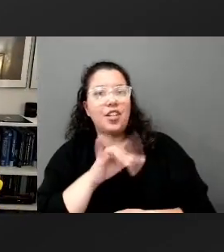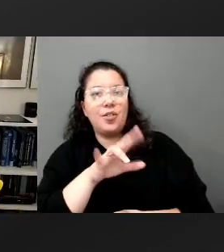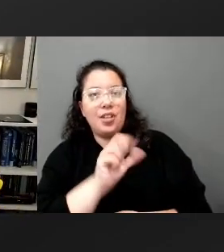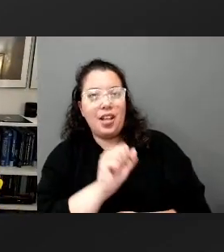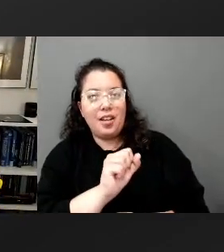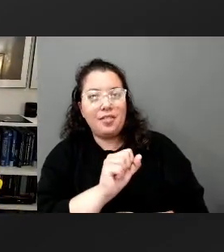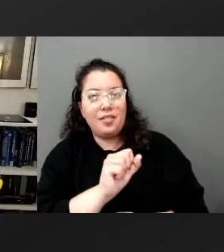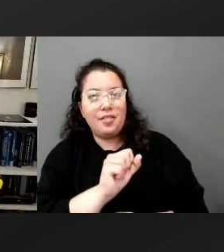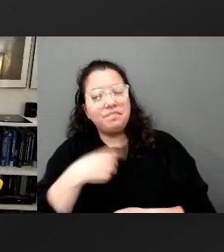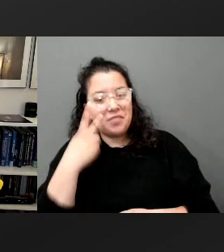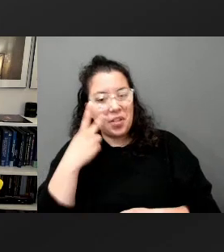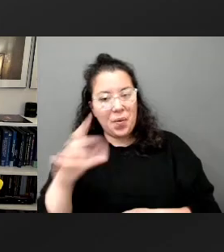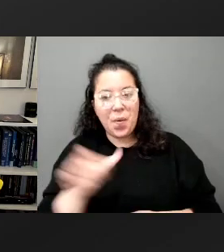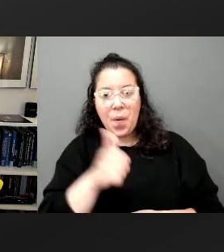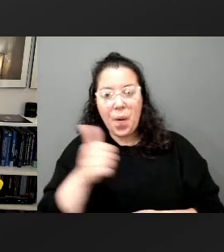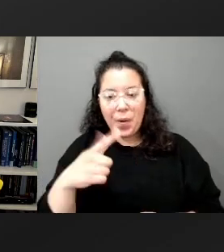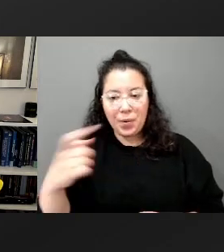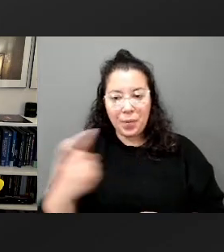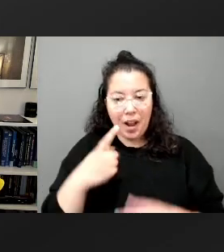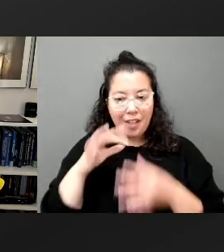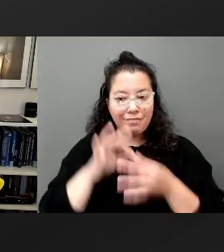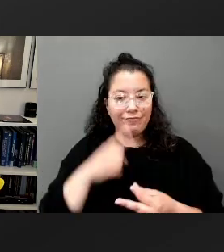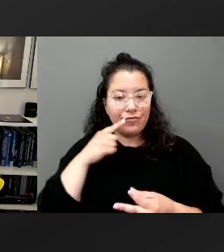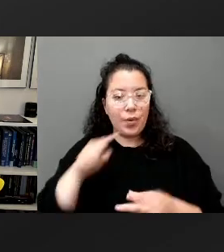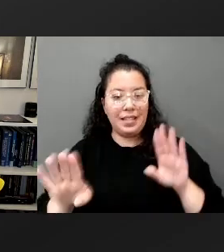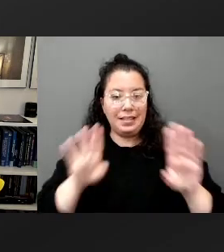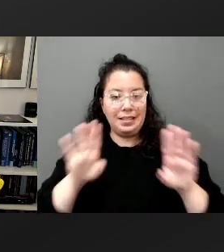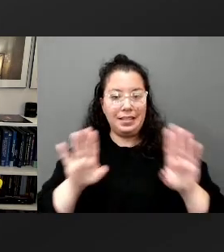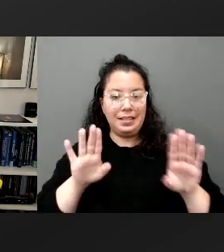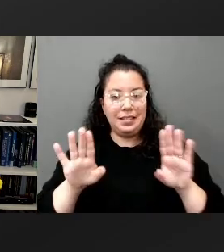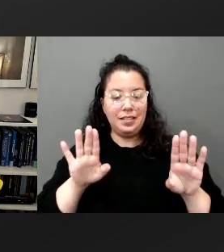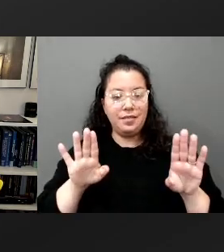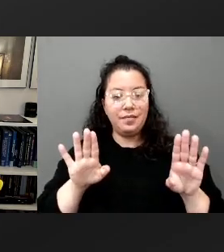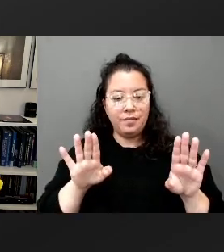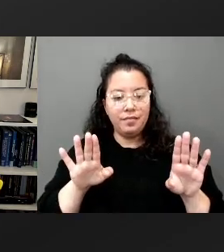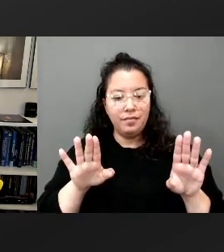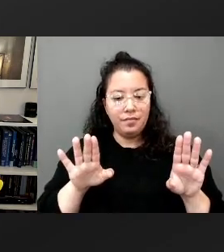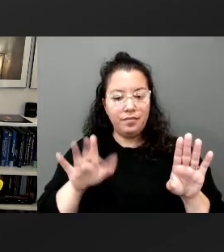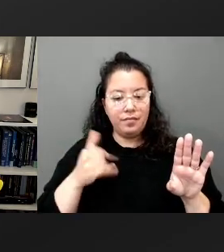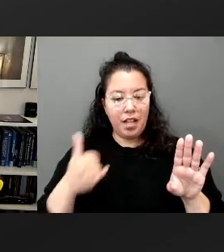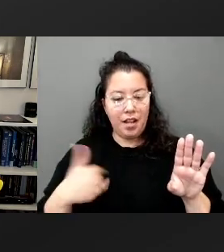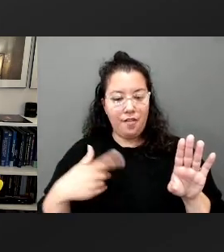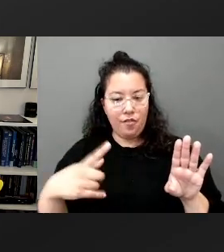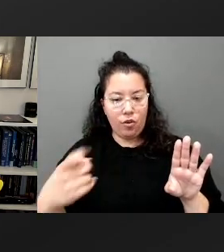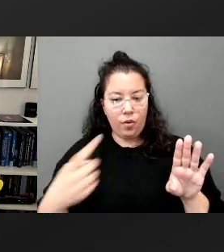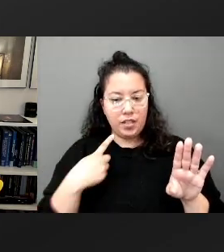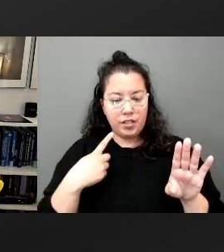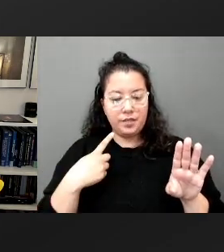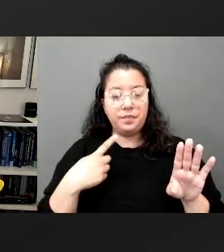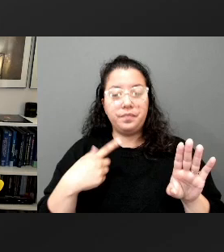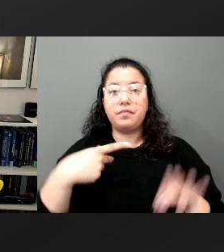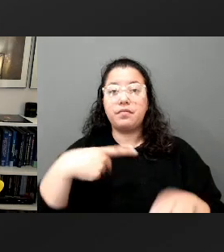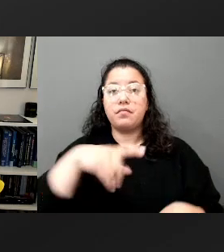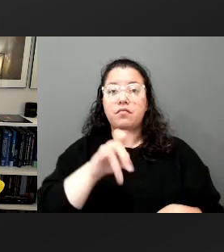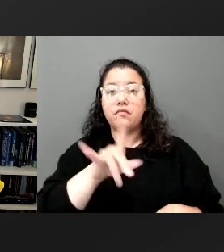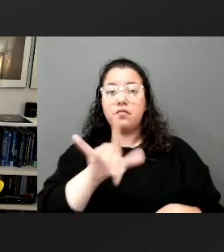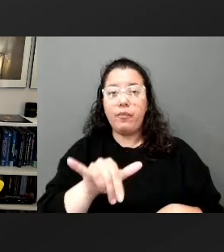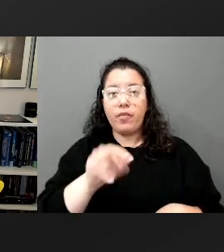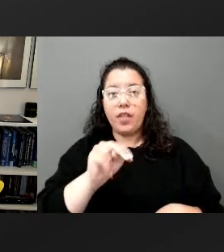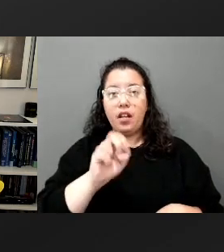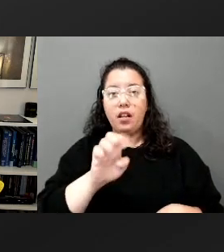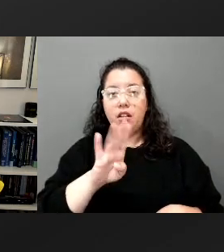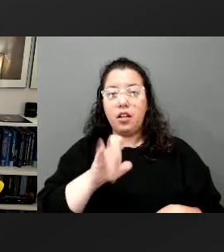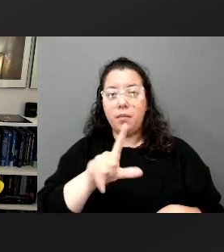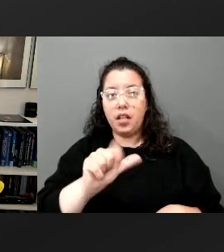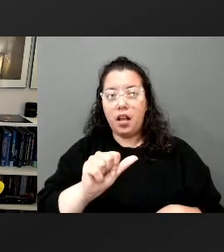another question about this planetary nebula. So we have a question: how does planetary nebula imagery